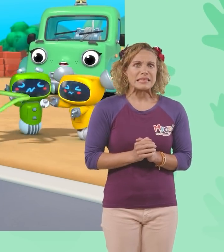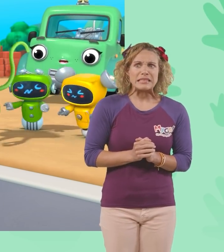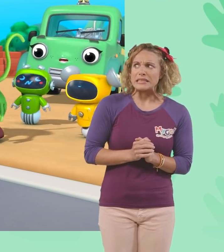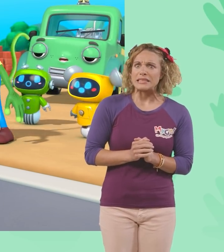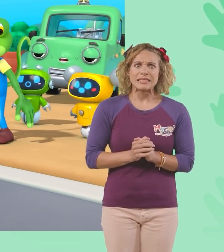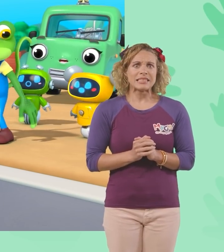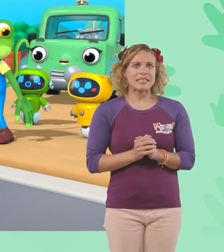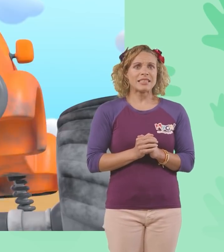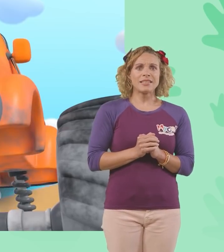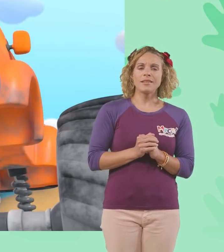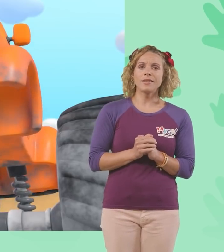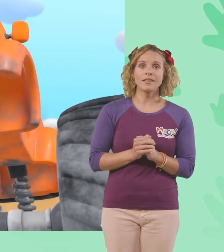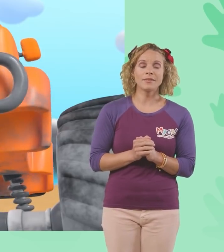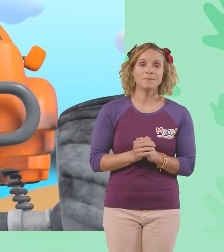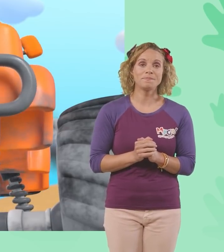Oh!